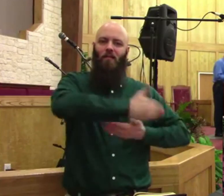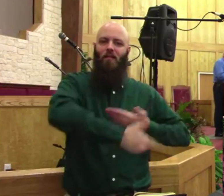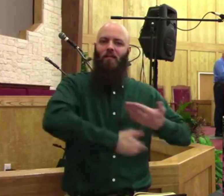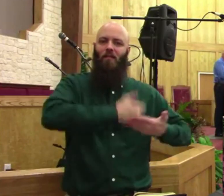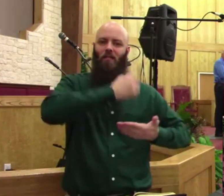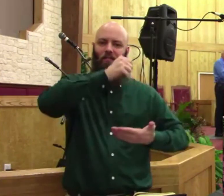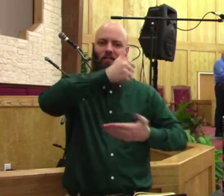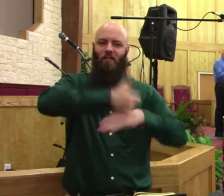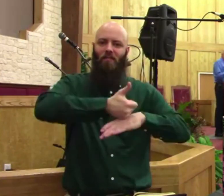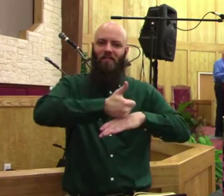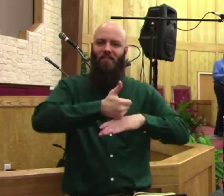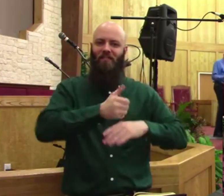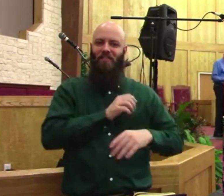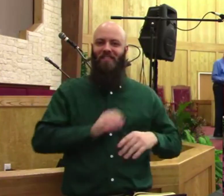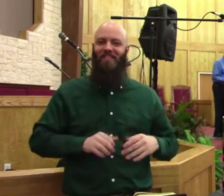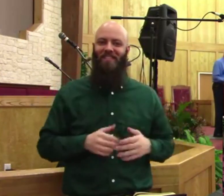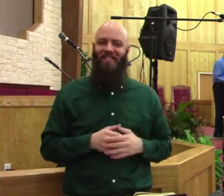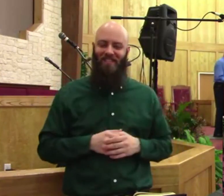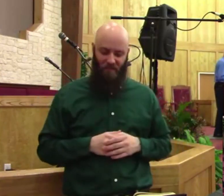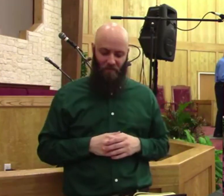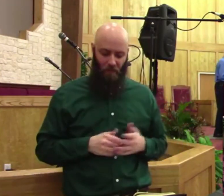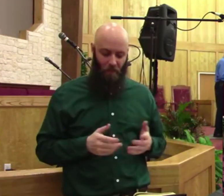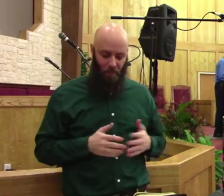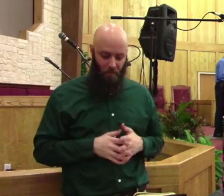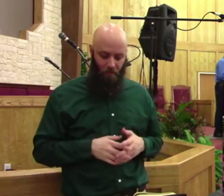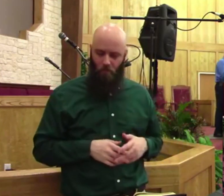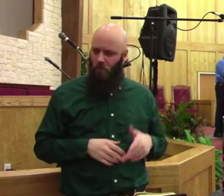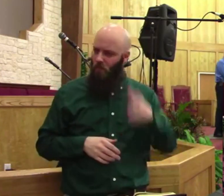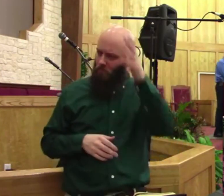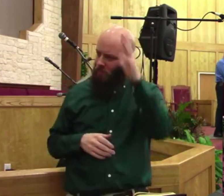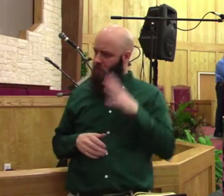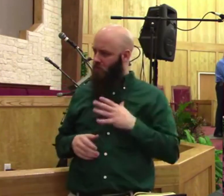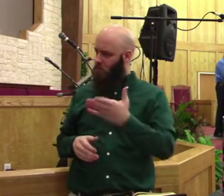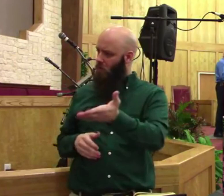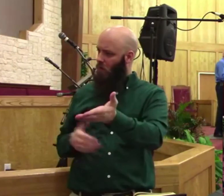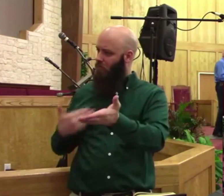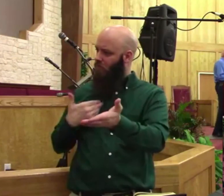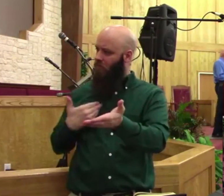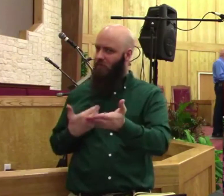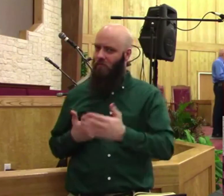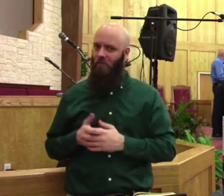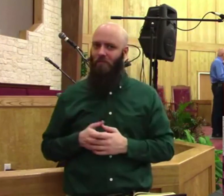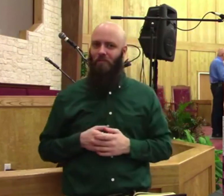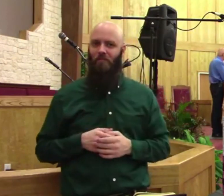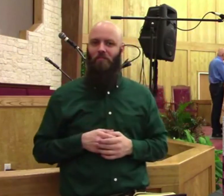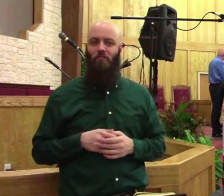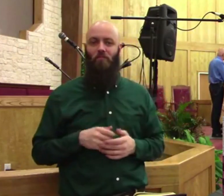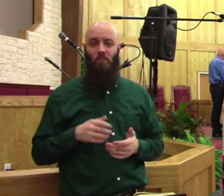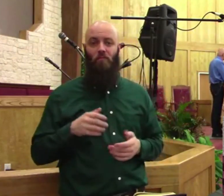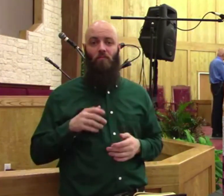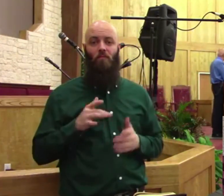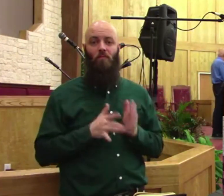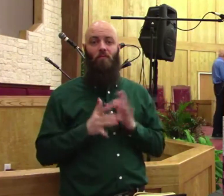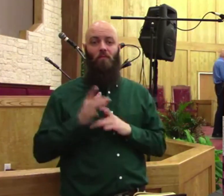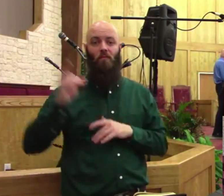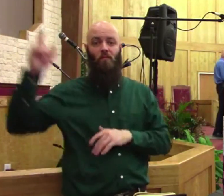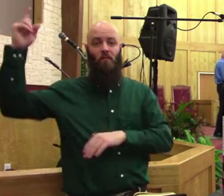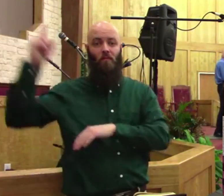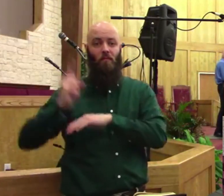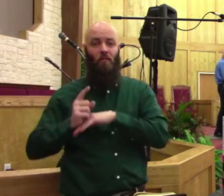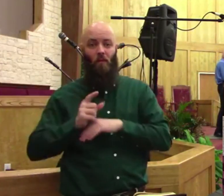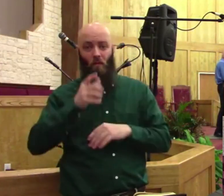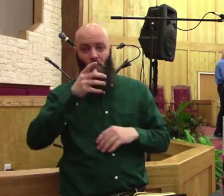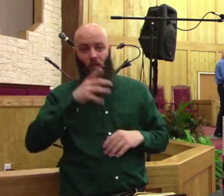course. There's a man. There's a man in the kingdom. Rusty-sided, the woman at the well. In that story of the woman at the